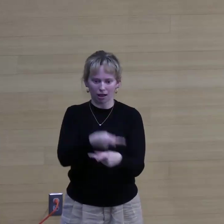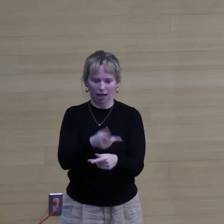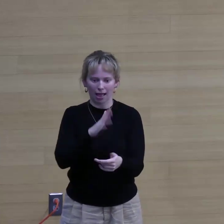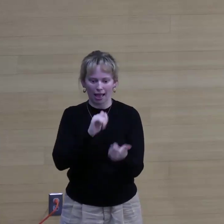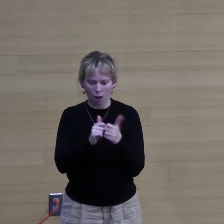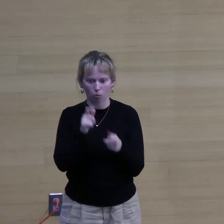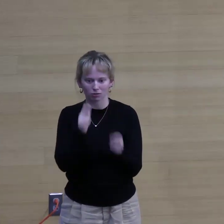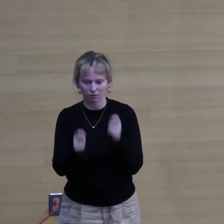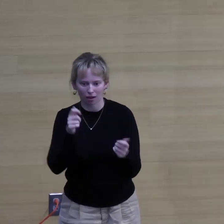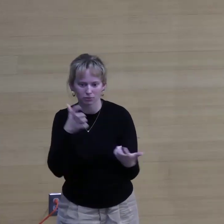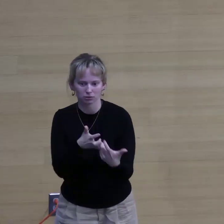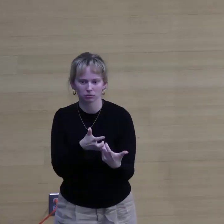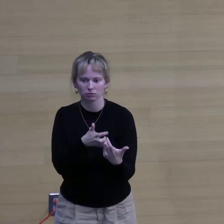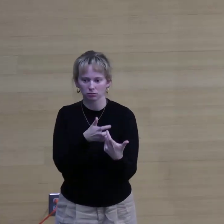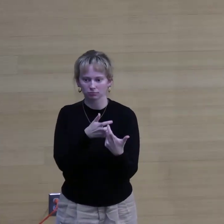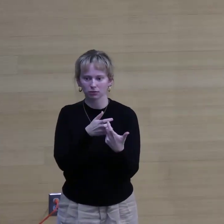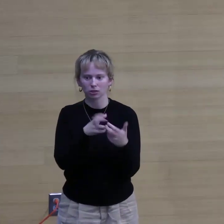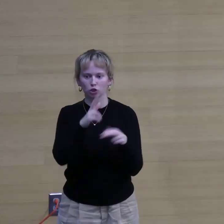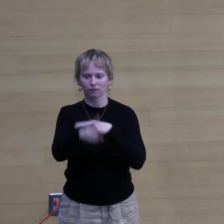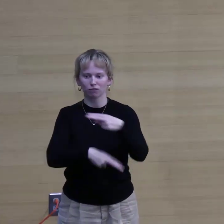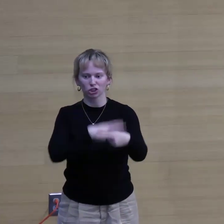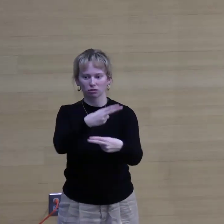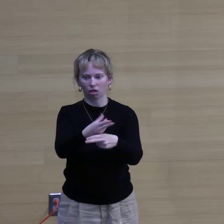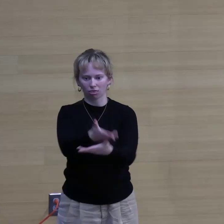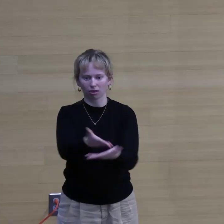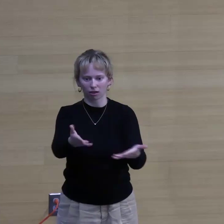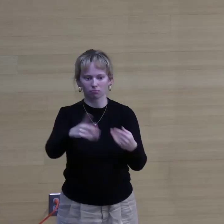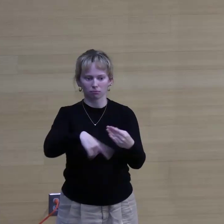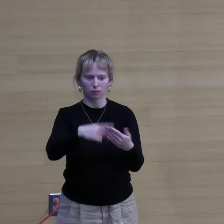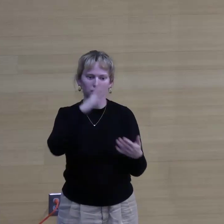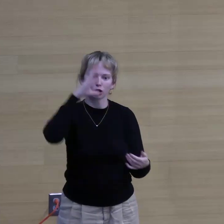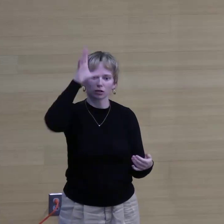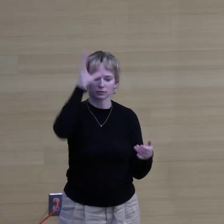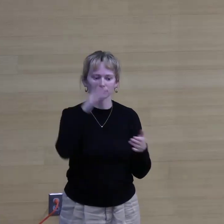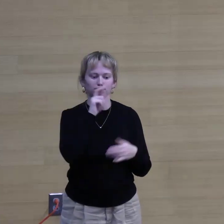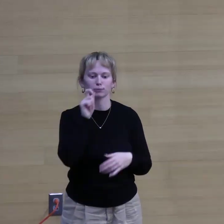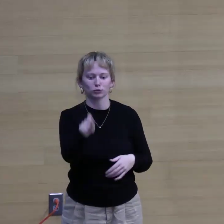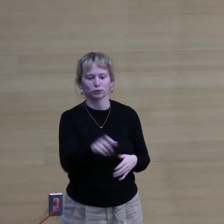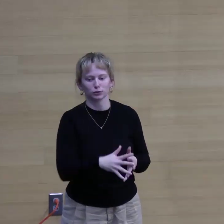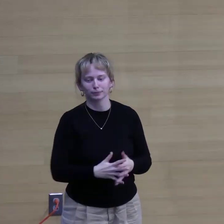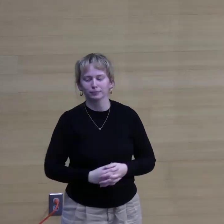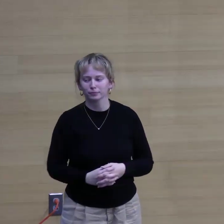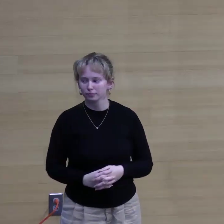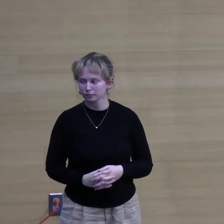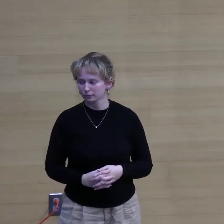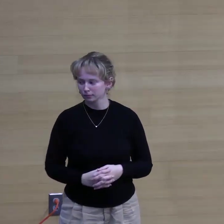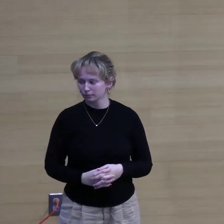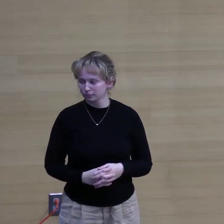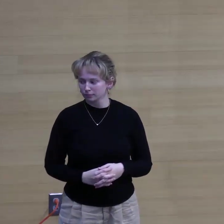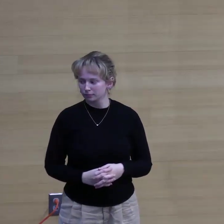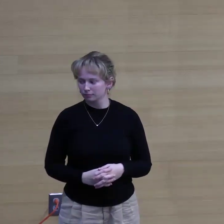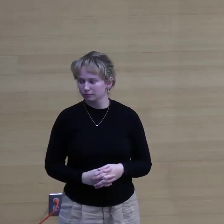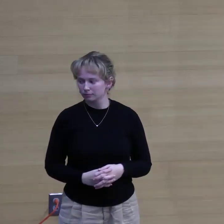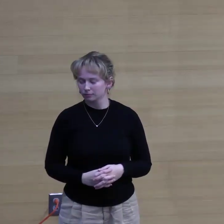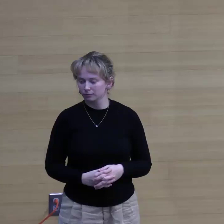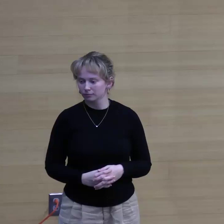adapt. And that is a universal thing of like parenting in general. You know, I believe in